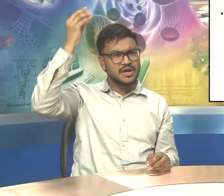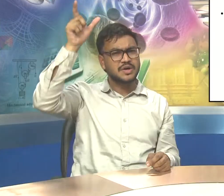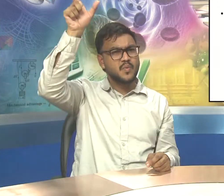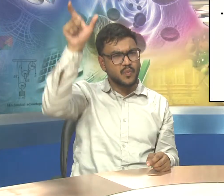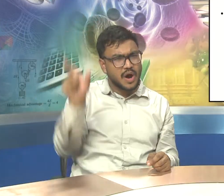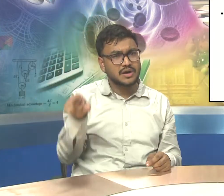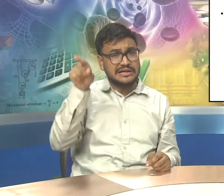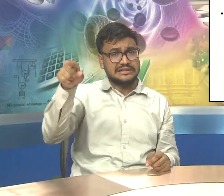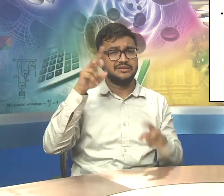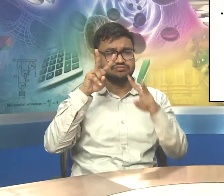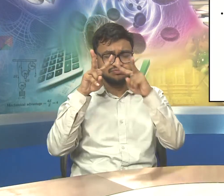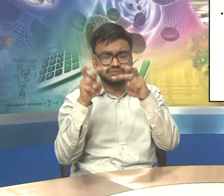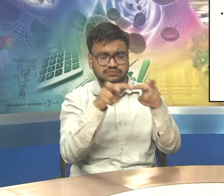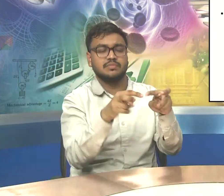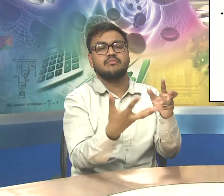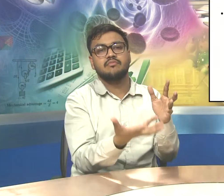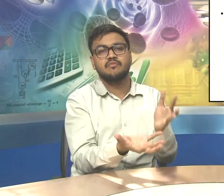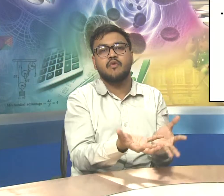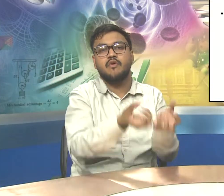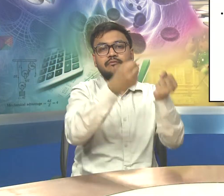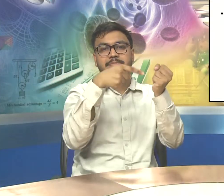the 1960s.